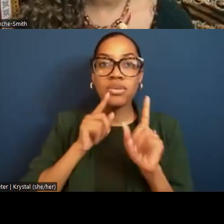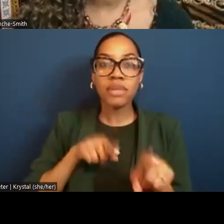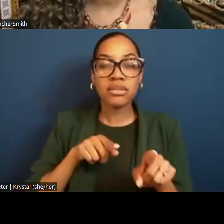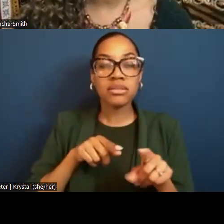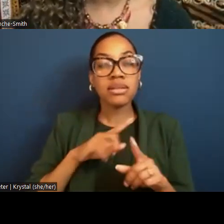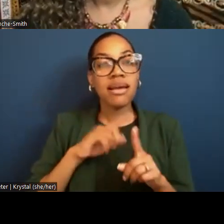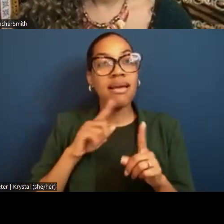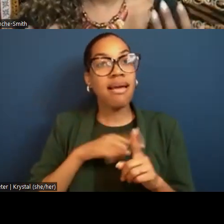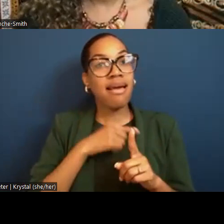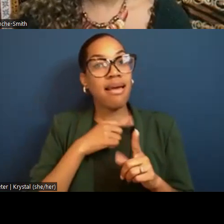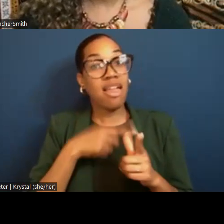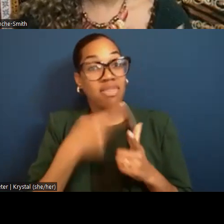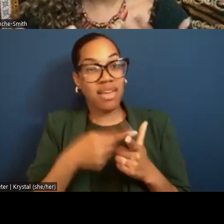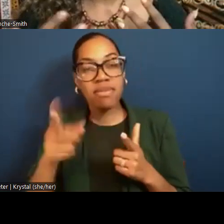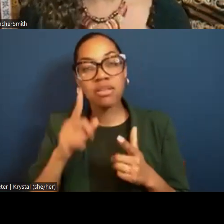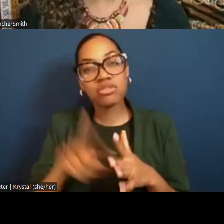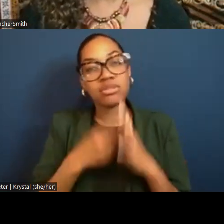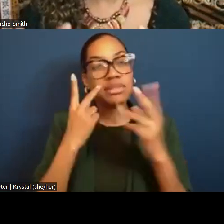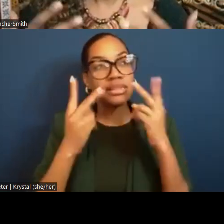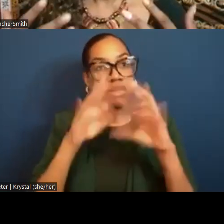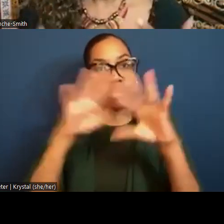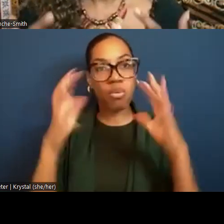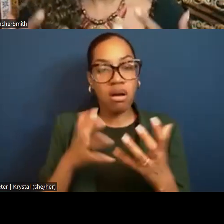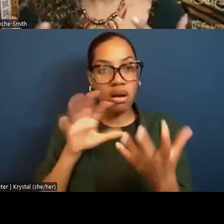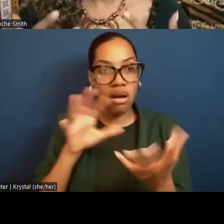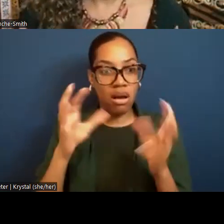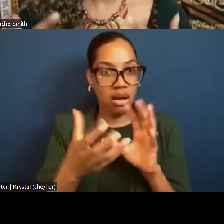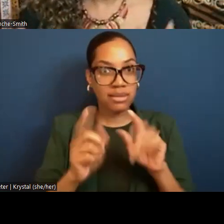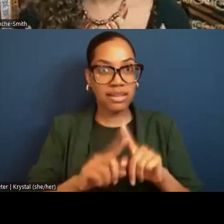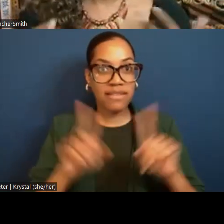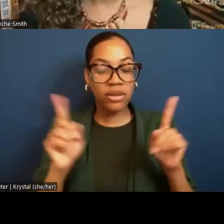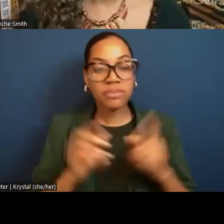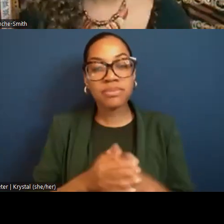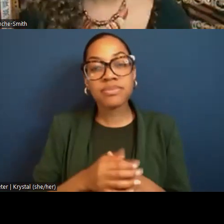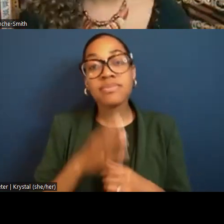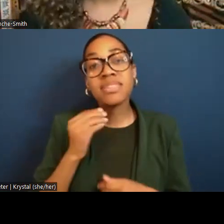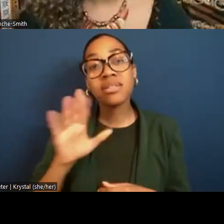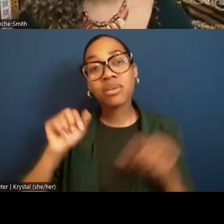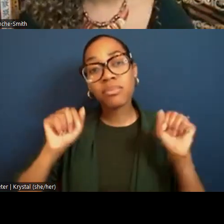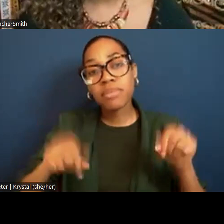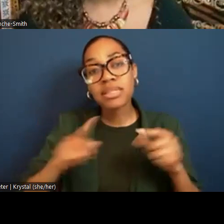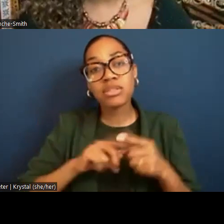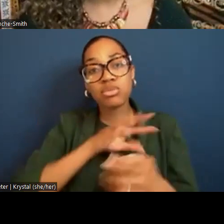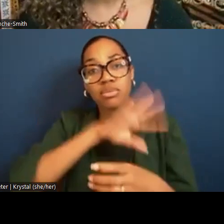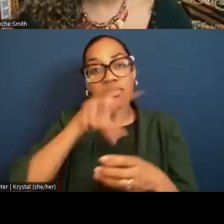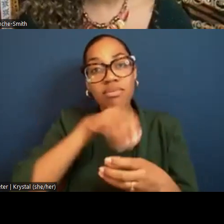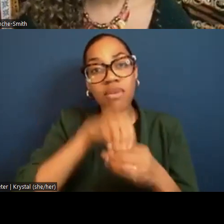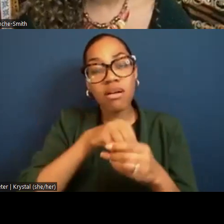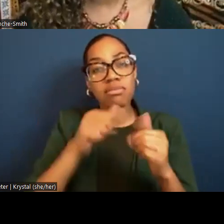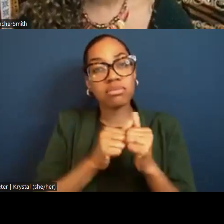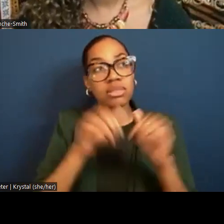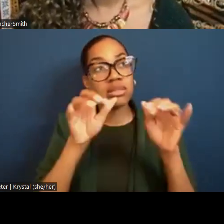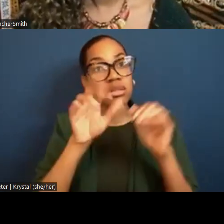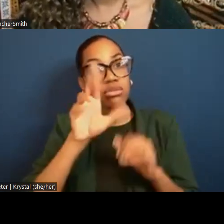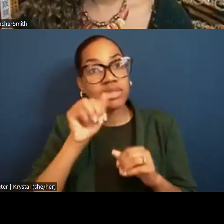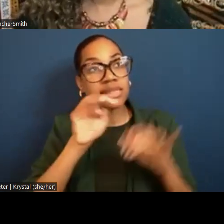world very differently and also to see their particular ability to have a role in dismantling racism and anti-Blackness.